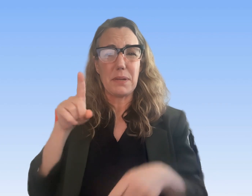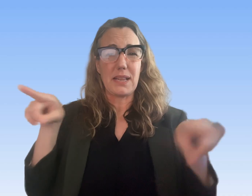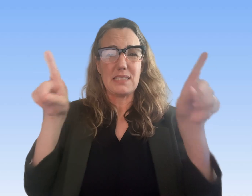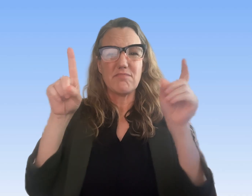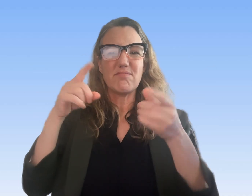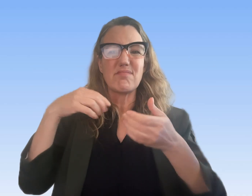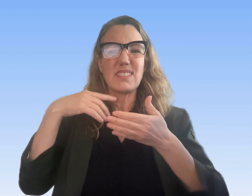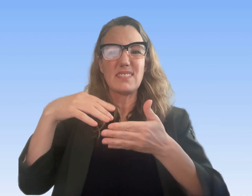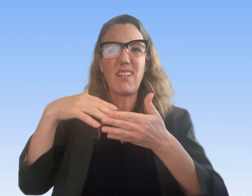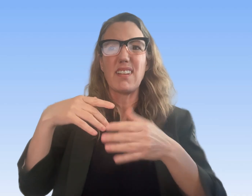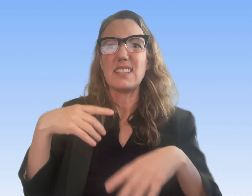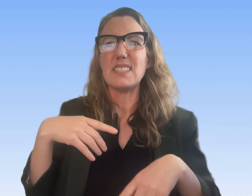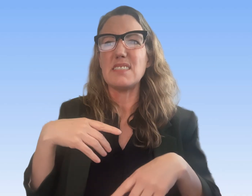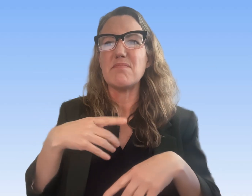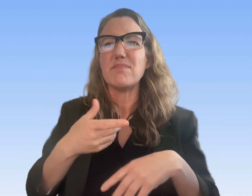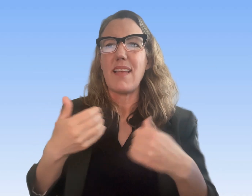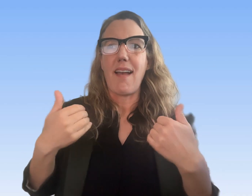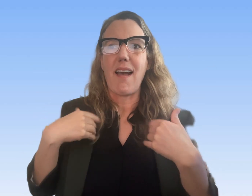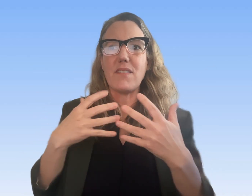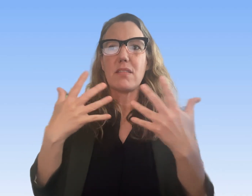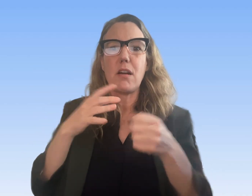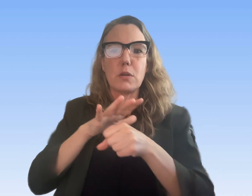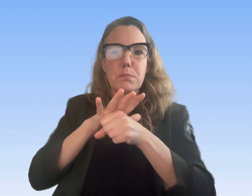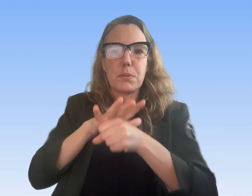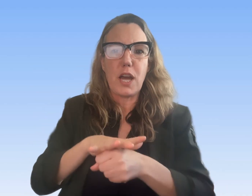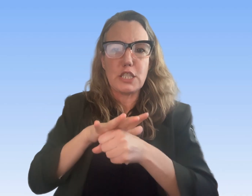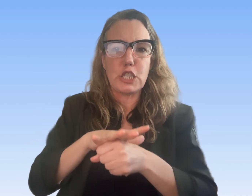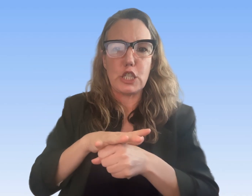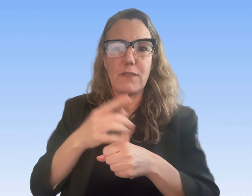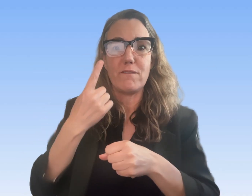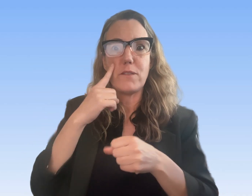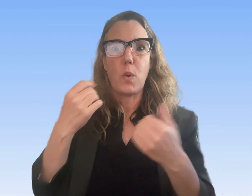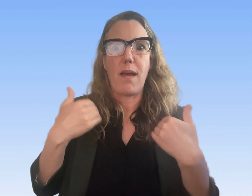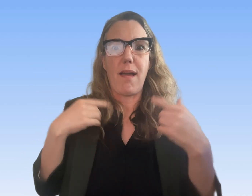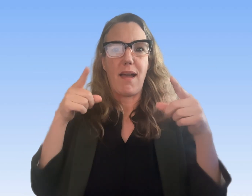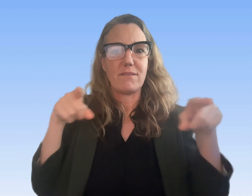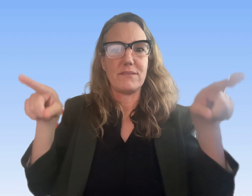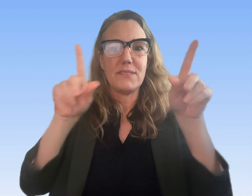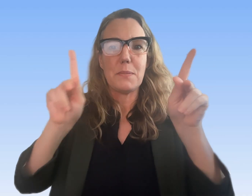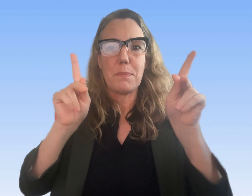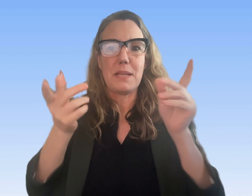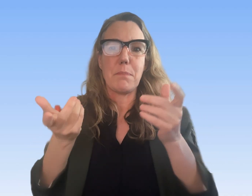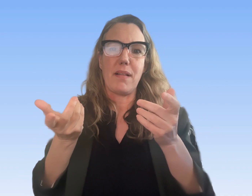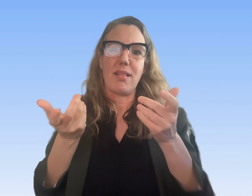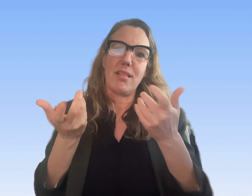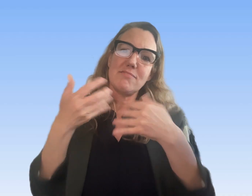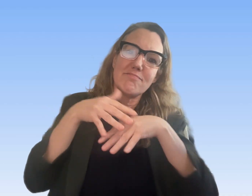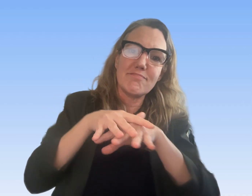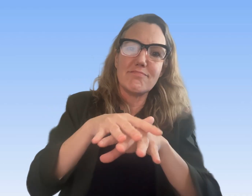Typically, studies have a lot of pressure for have people